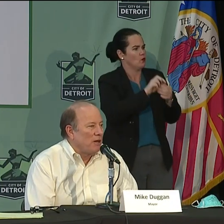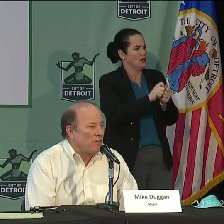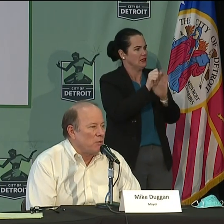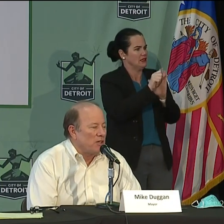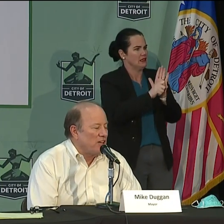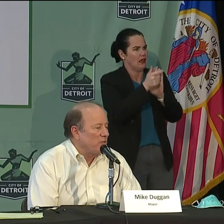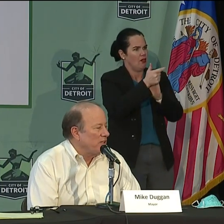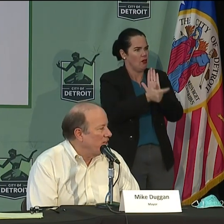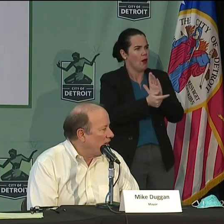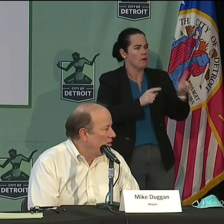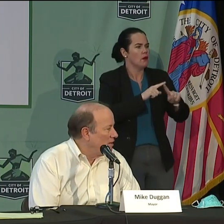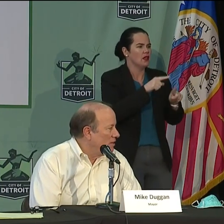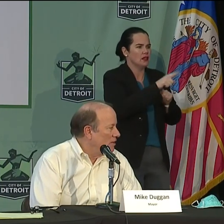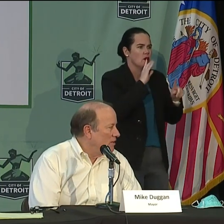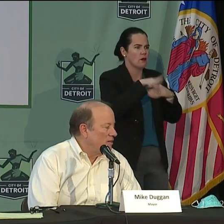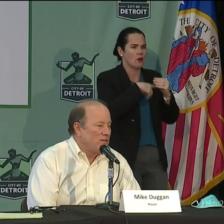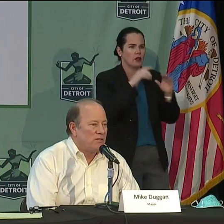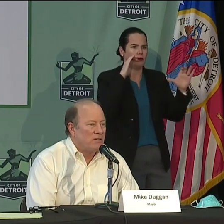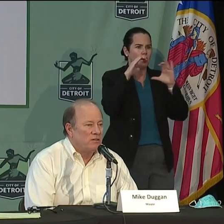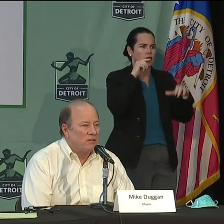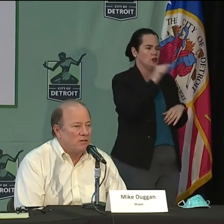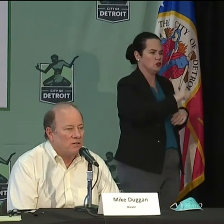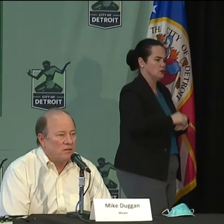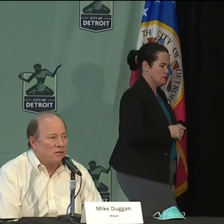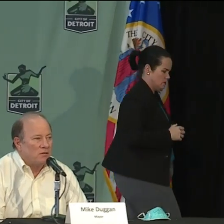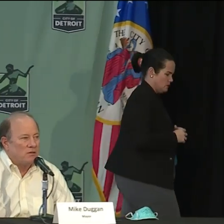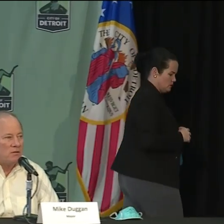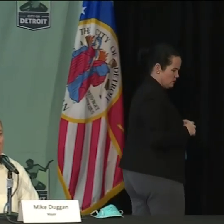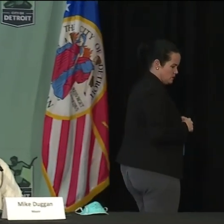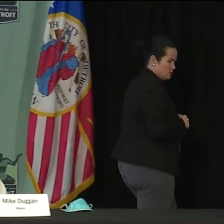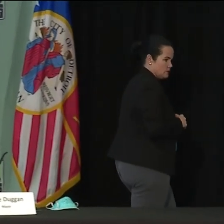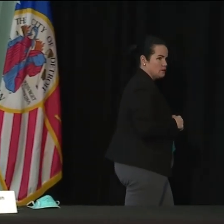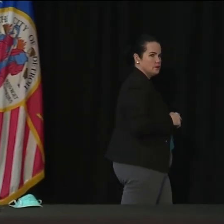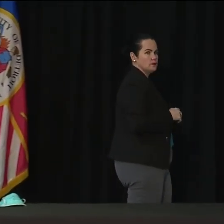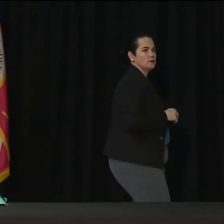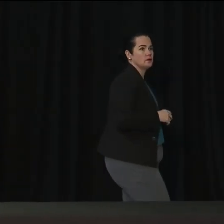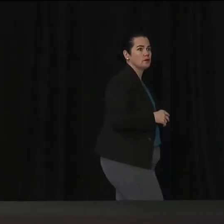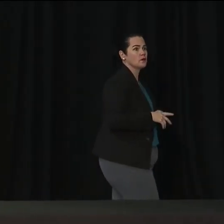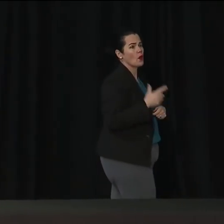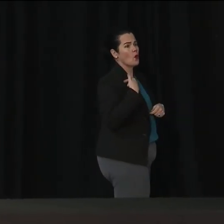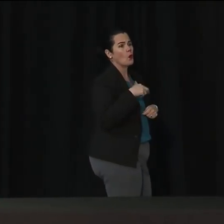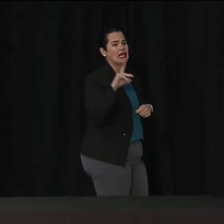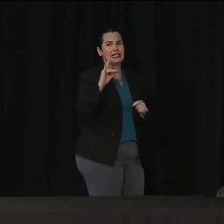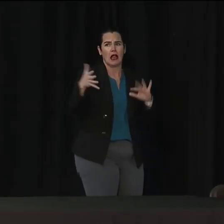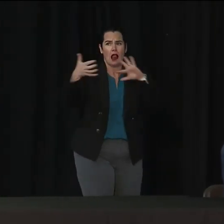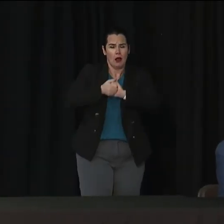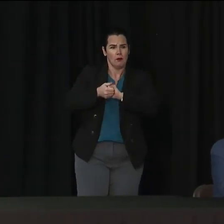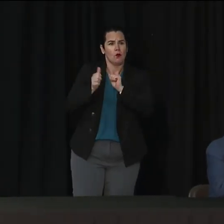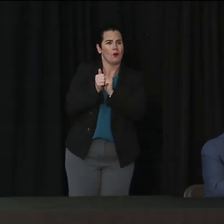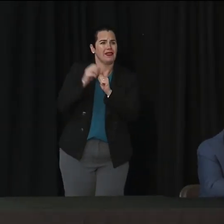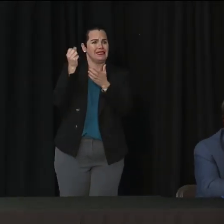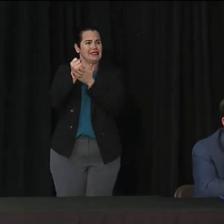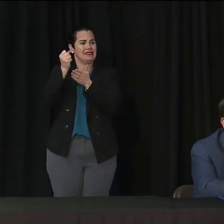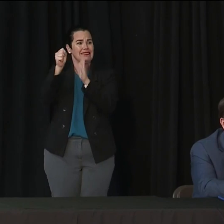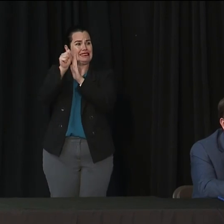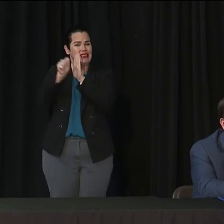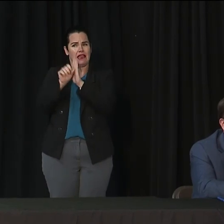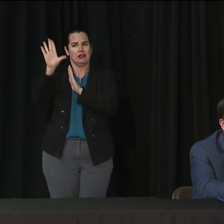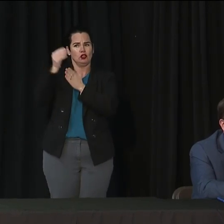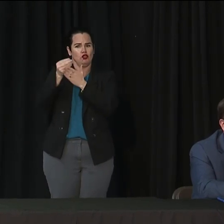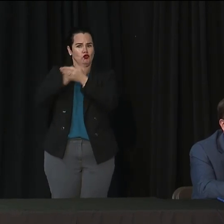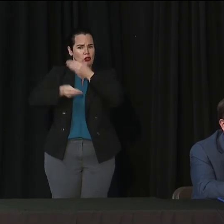talk about the communication we did have. Yeah, so we worked very closely with the state treasurer, the state treasurer's revenue team, to ensure that